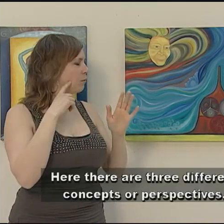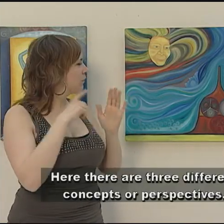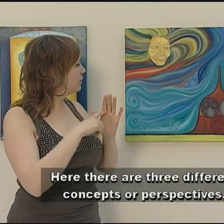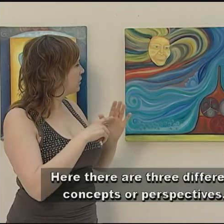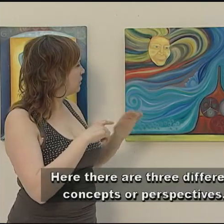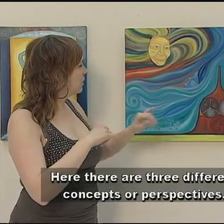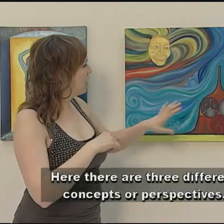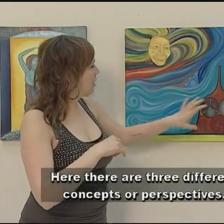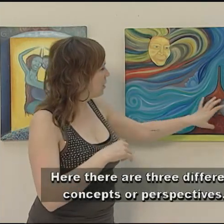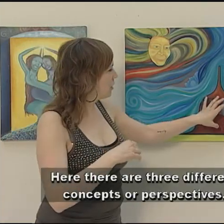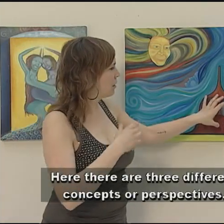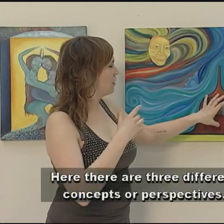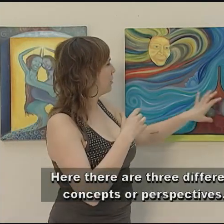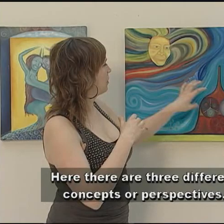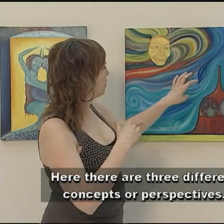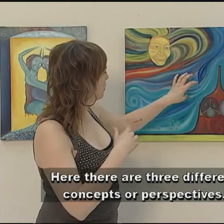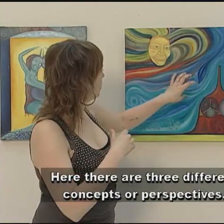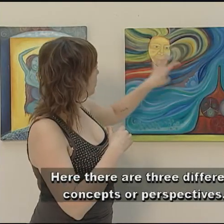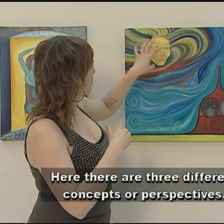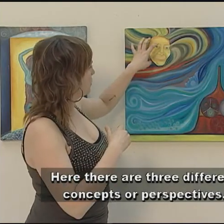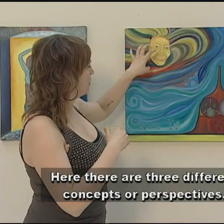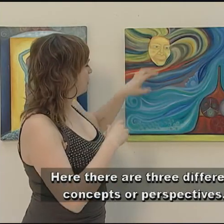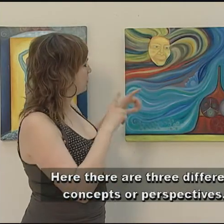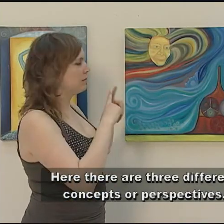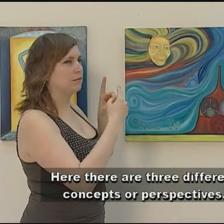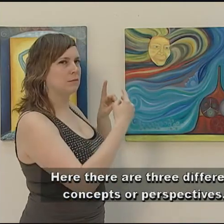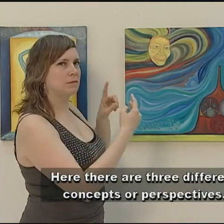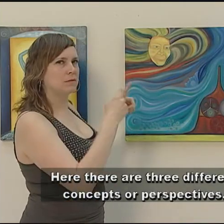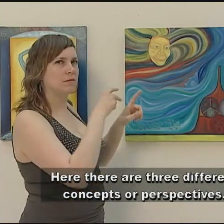Here, there are three different concepts or perspectives.